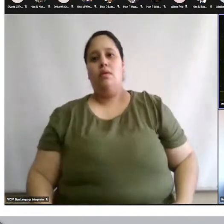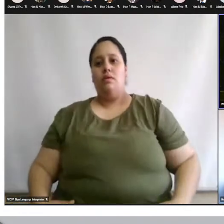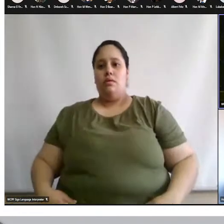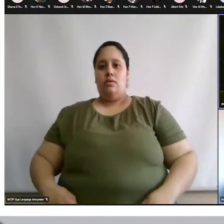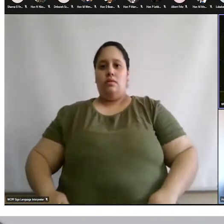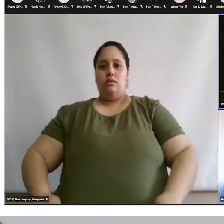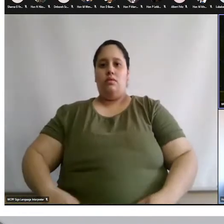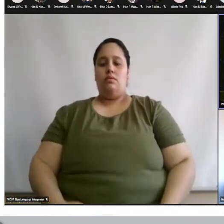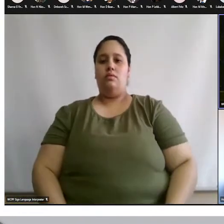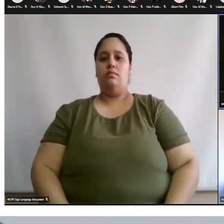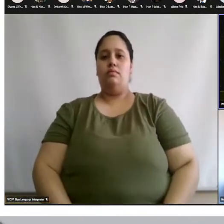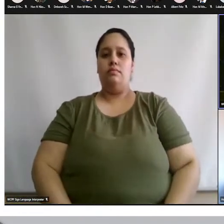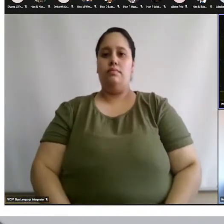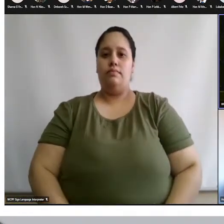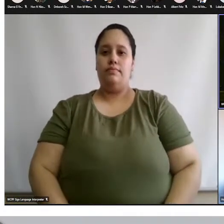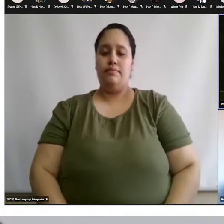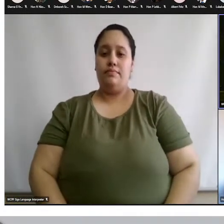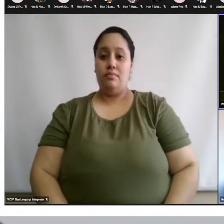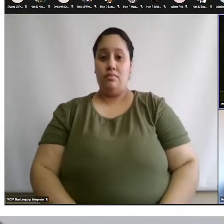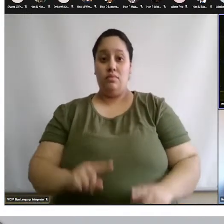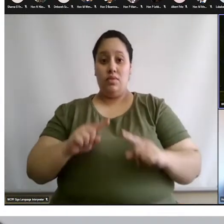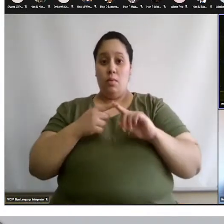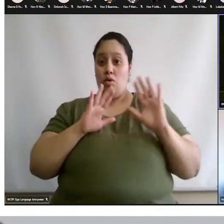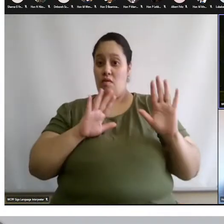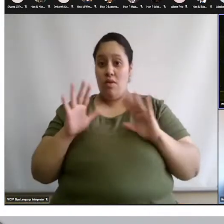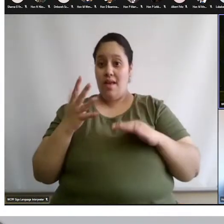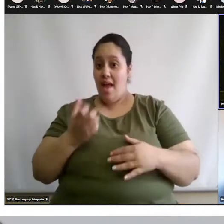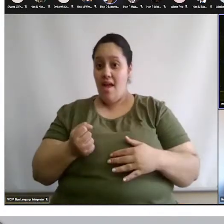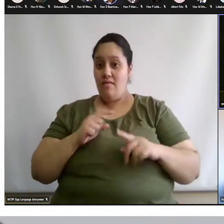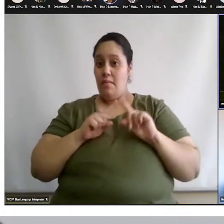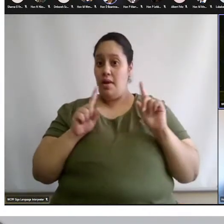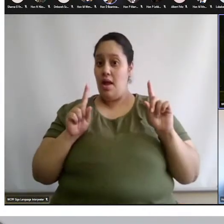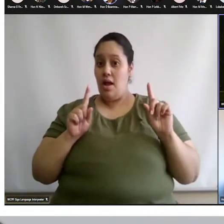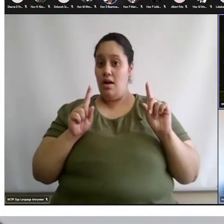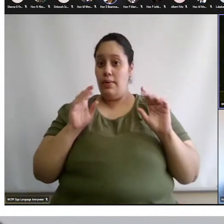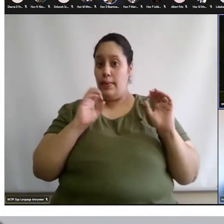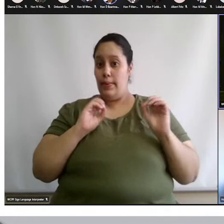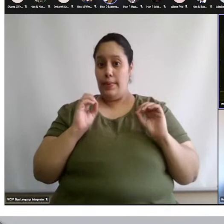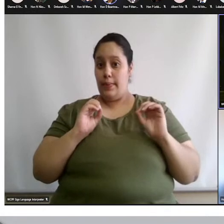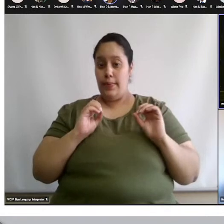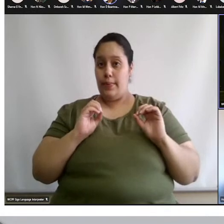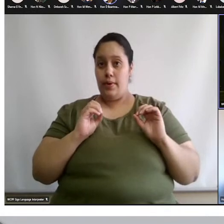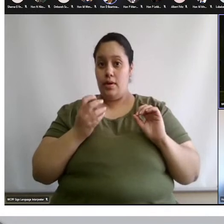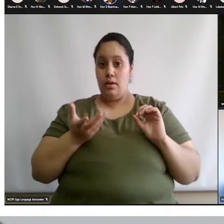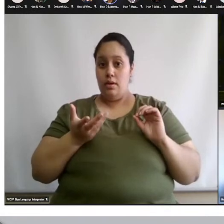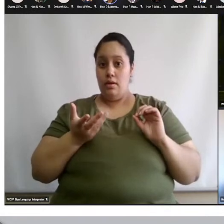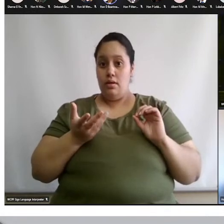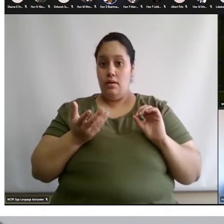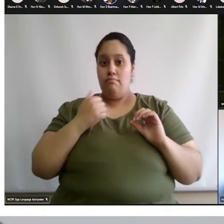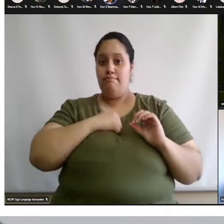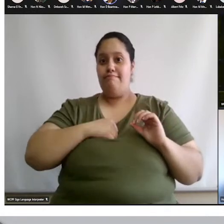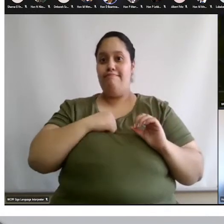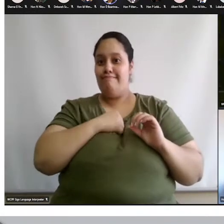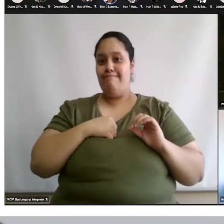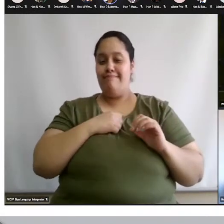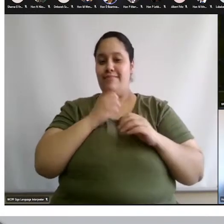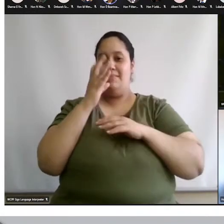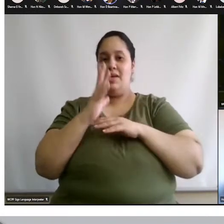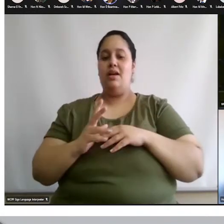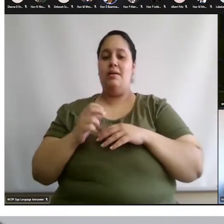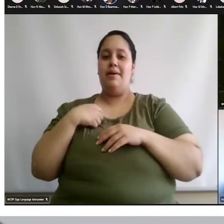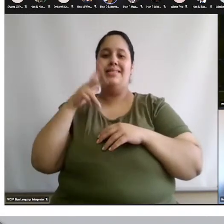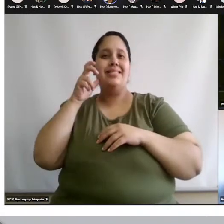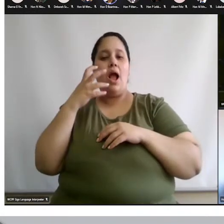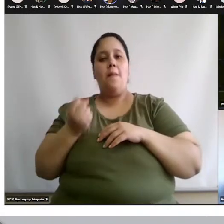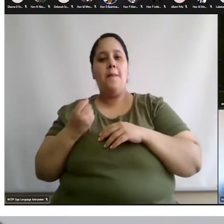There is currently a point of order, and there is no point of order on a point of order. Apologies, Speaker. I'm trying to unmute, and every time